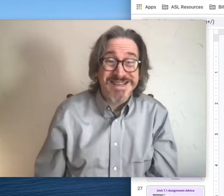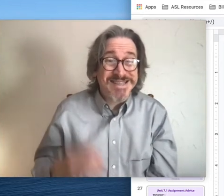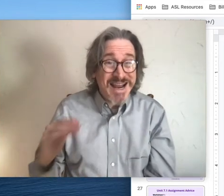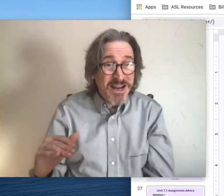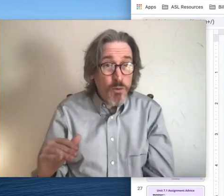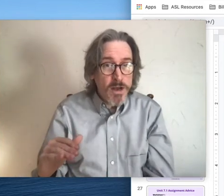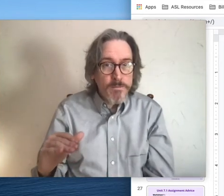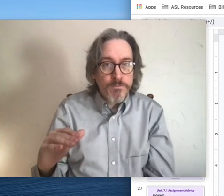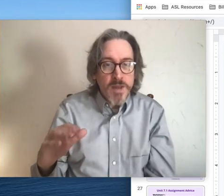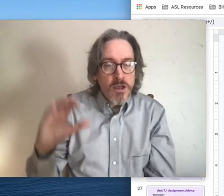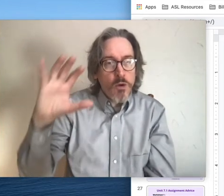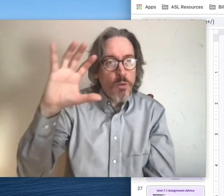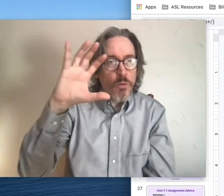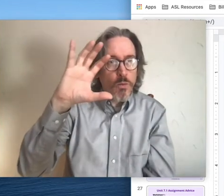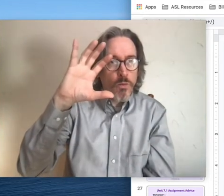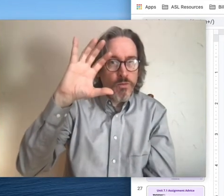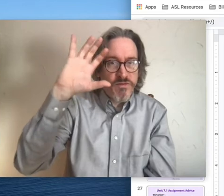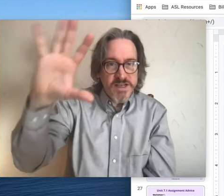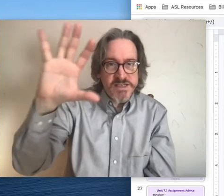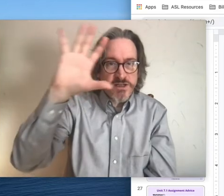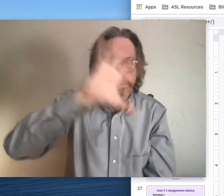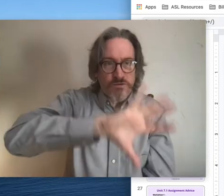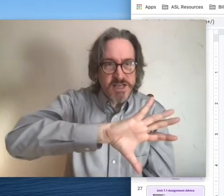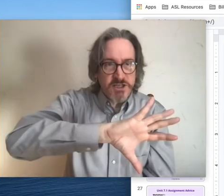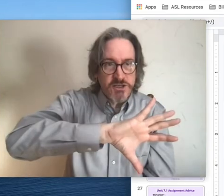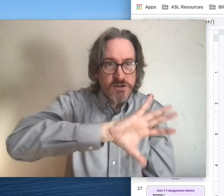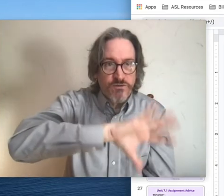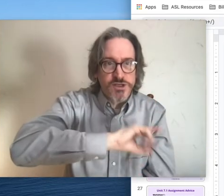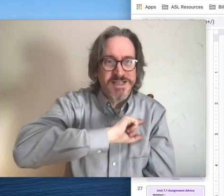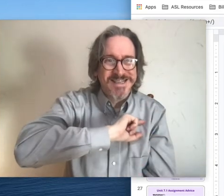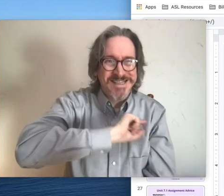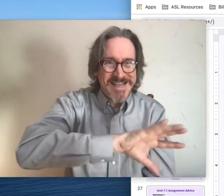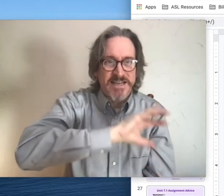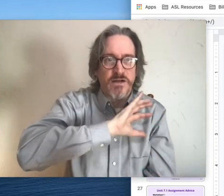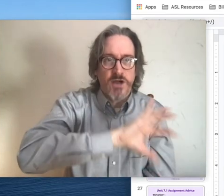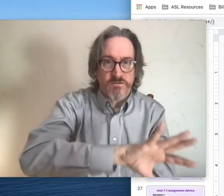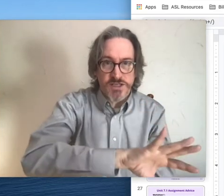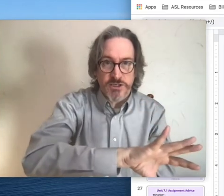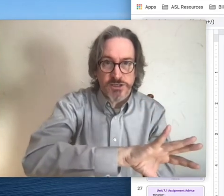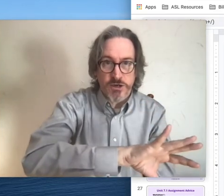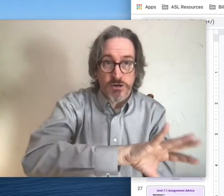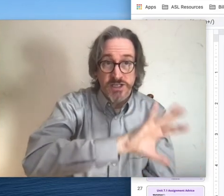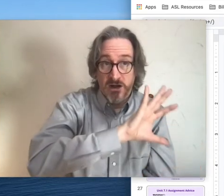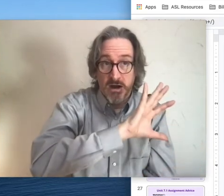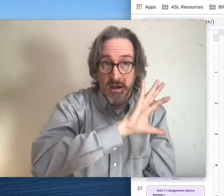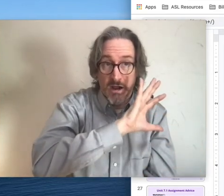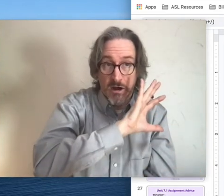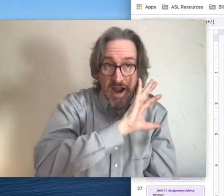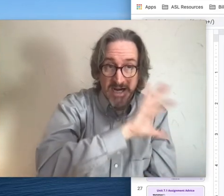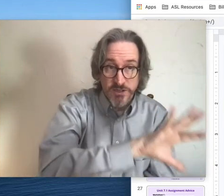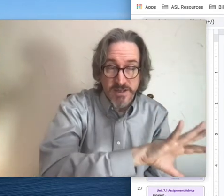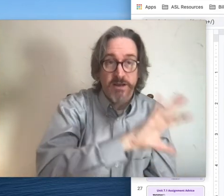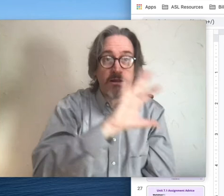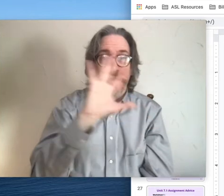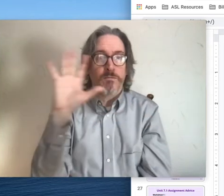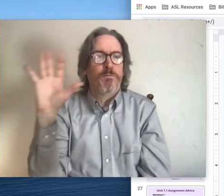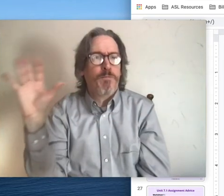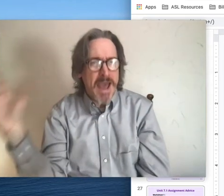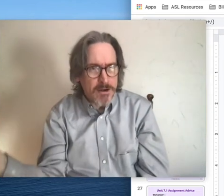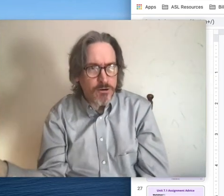The second one, the first set of conversation starters are actually